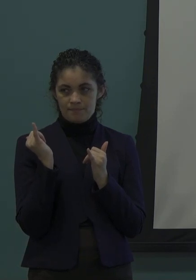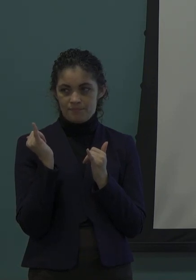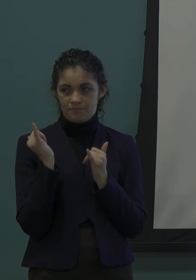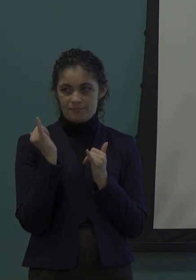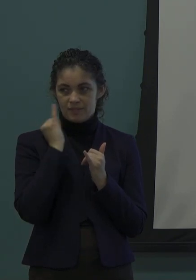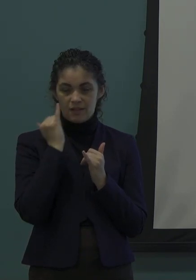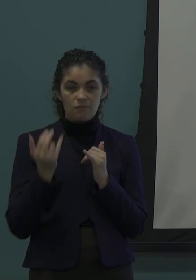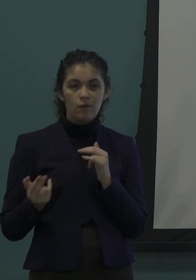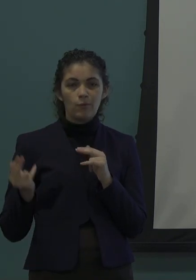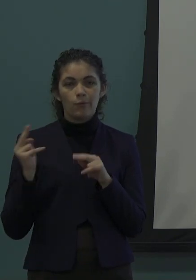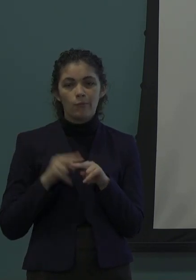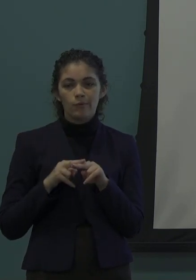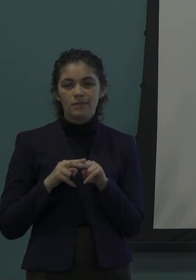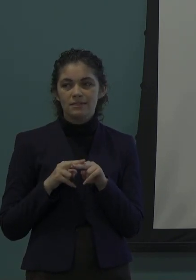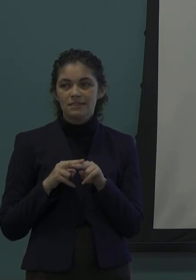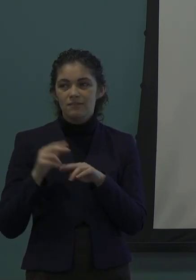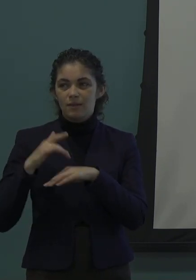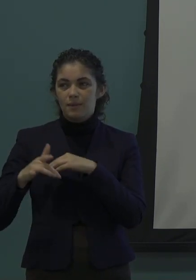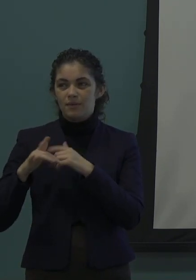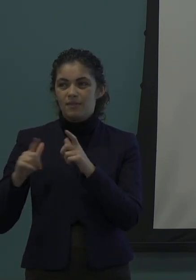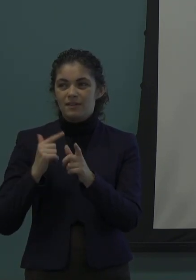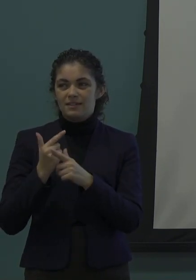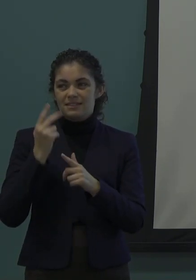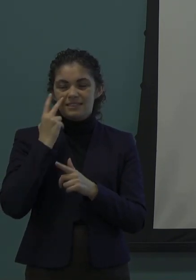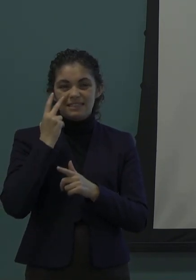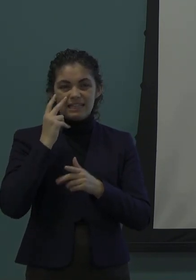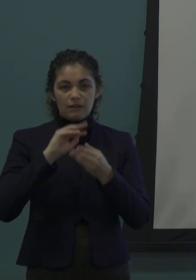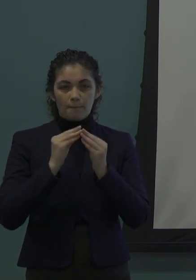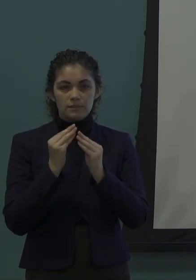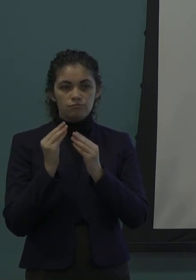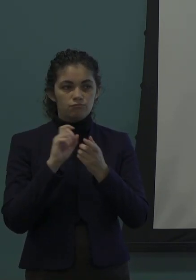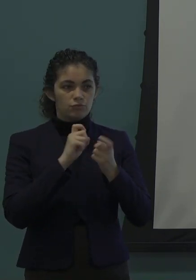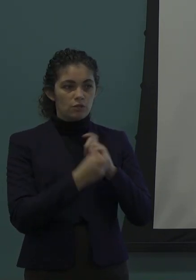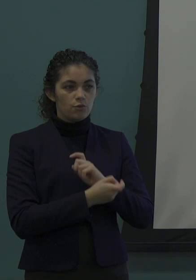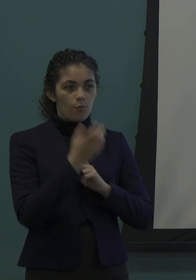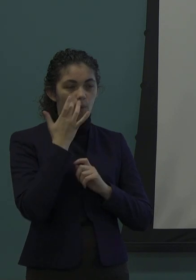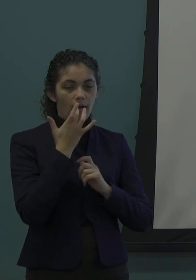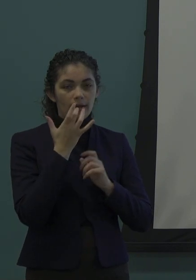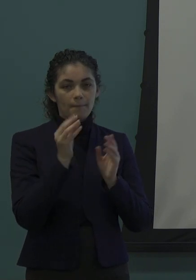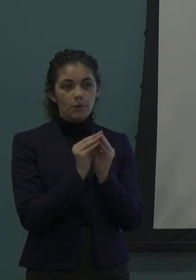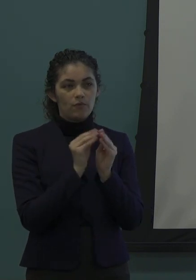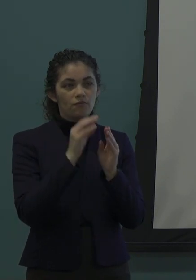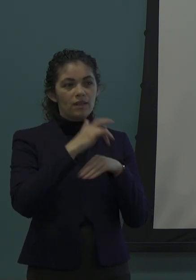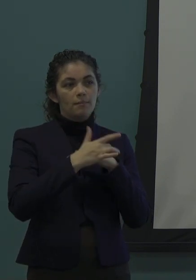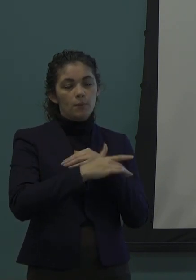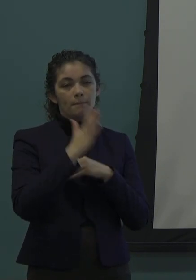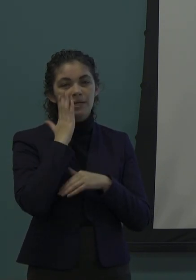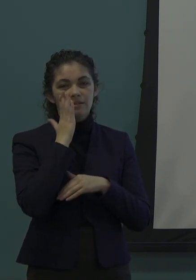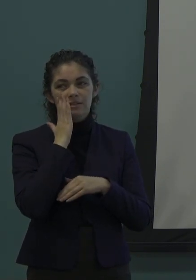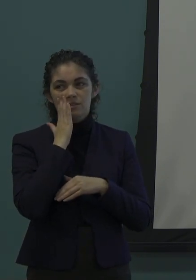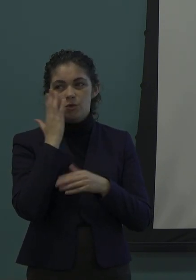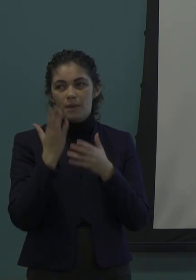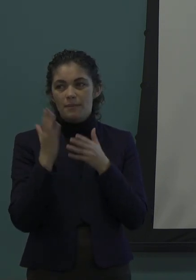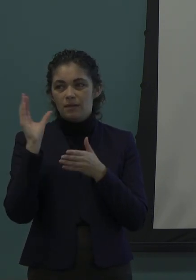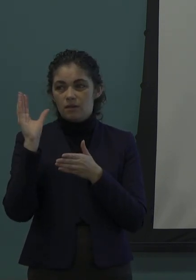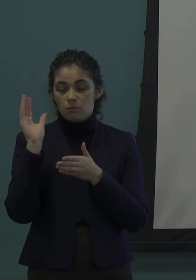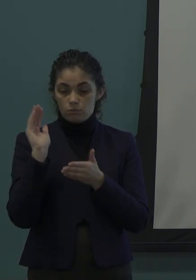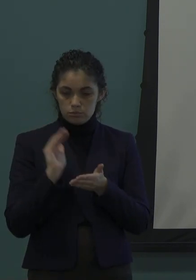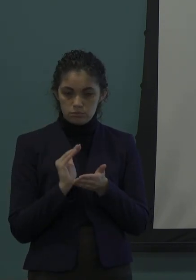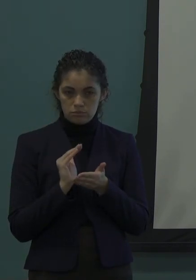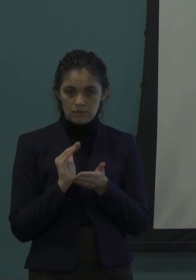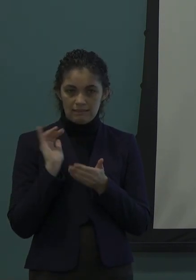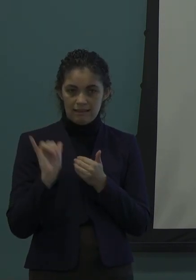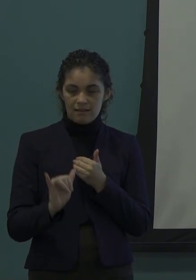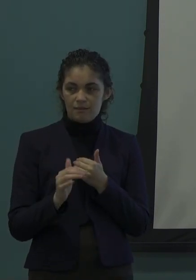if there are increased beds open up, you might see the numbers change a little bit because now we have more beds. So we may have utilization go down. And the goal is